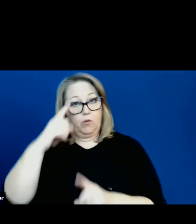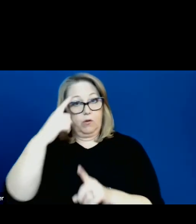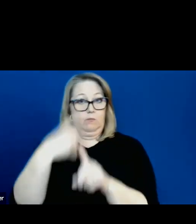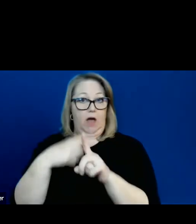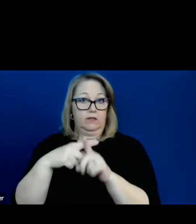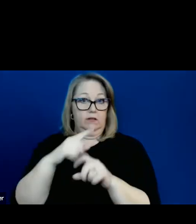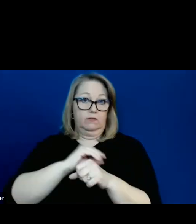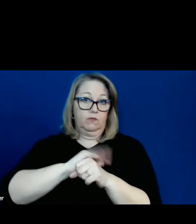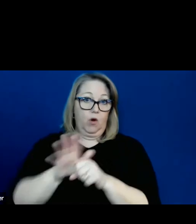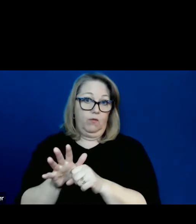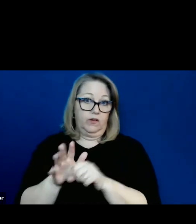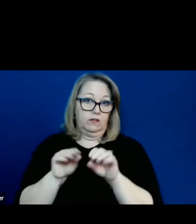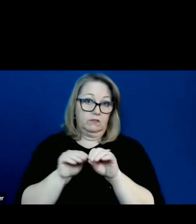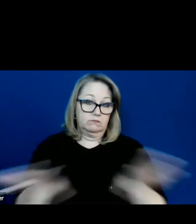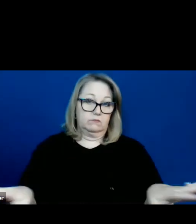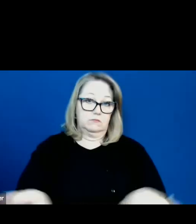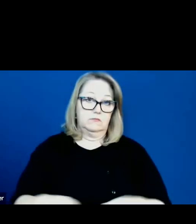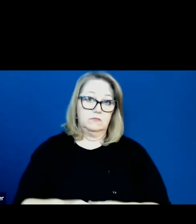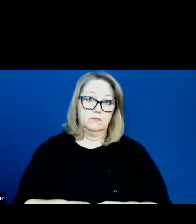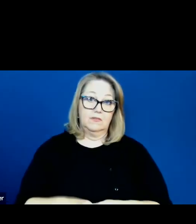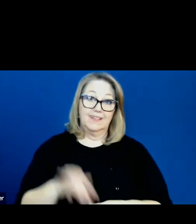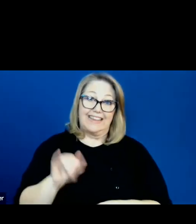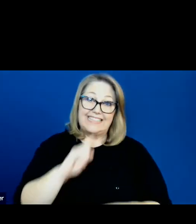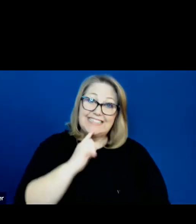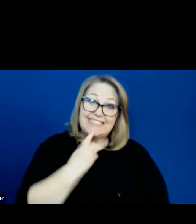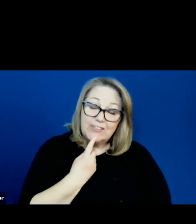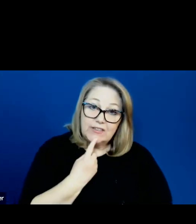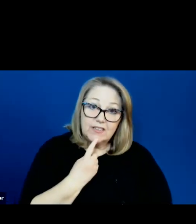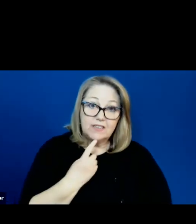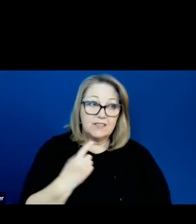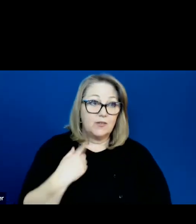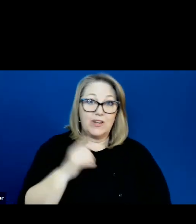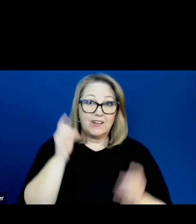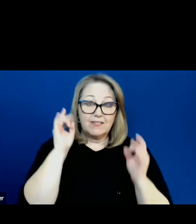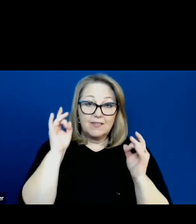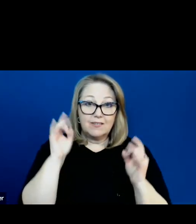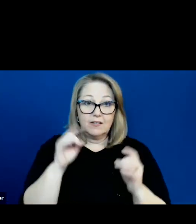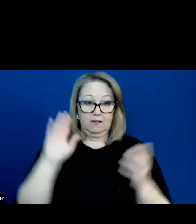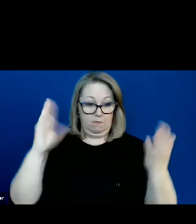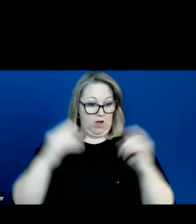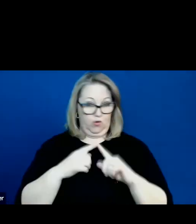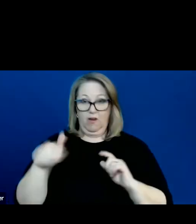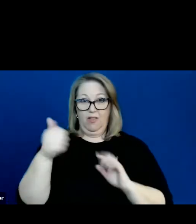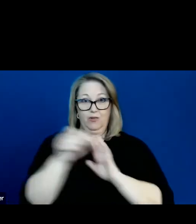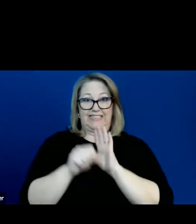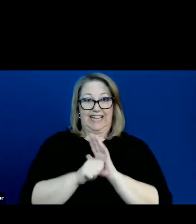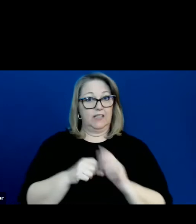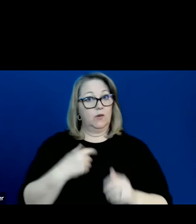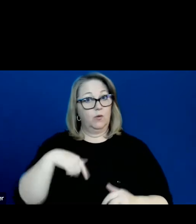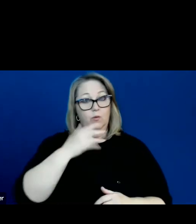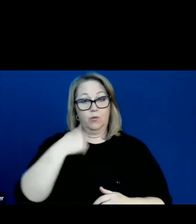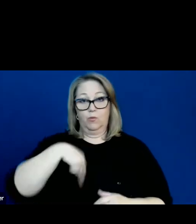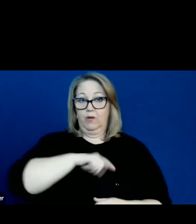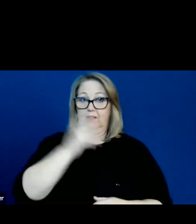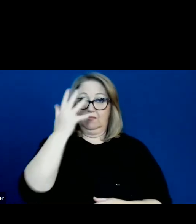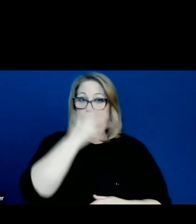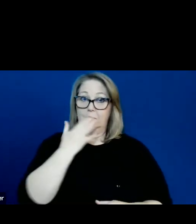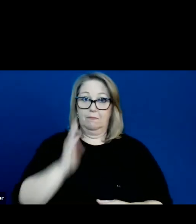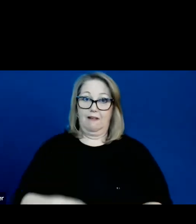100 hospital beds. This is serious, folks. We don't need to look far to see what it looks like when hospitals are overwhelmed.